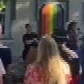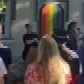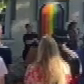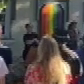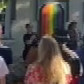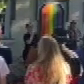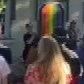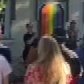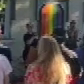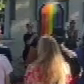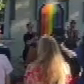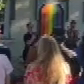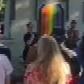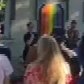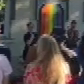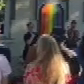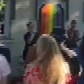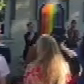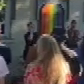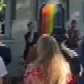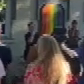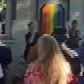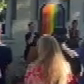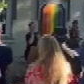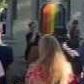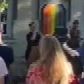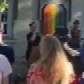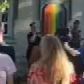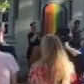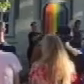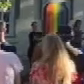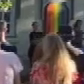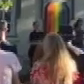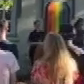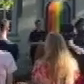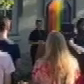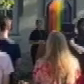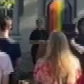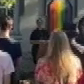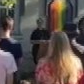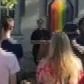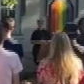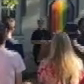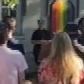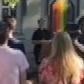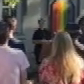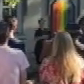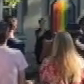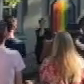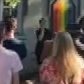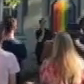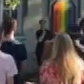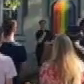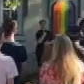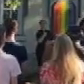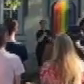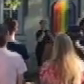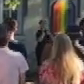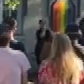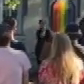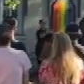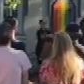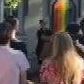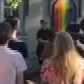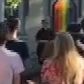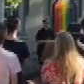Repeat after me. Black lives matter. Black lives matter. Black trans lives